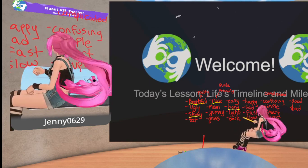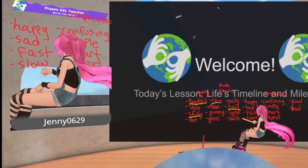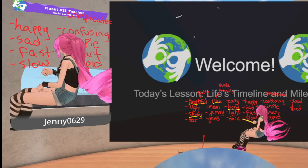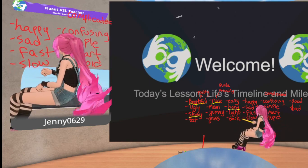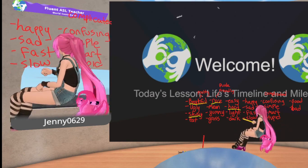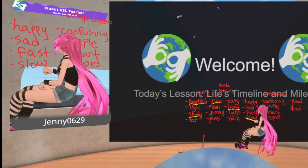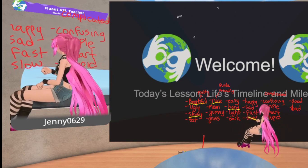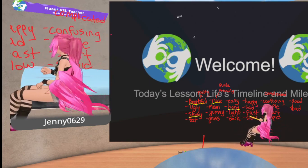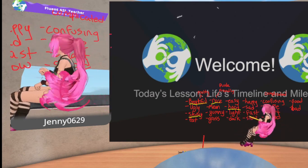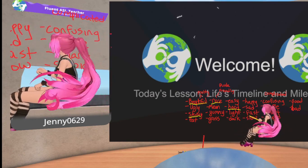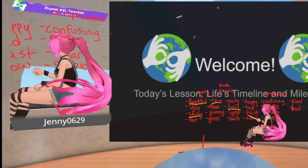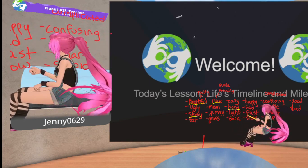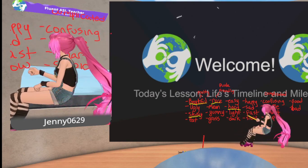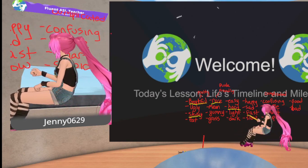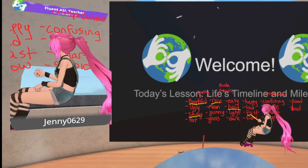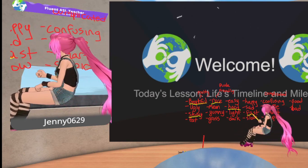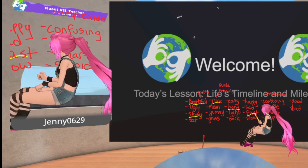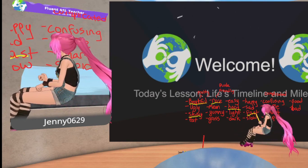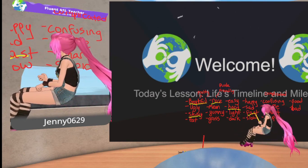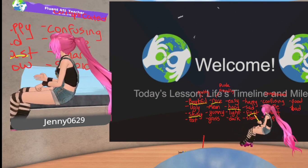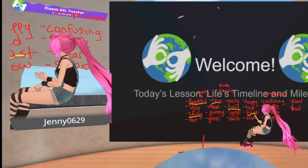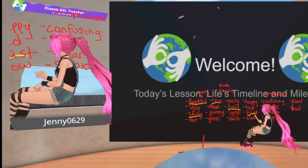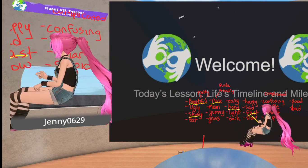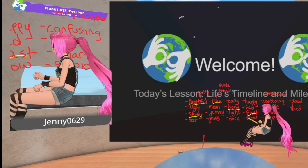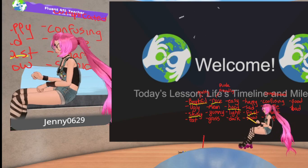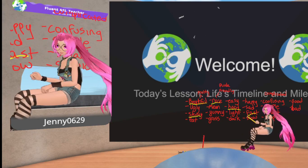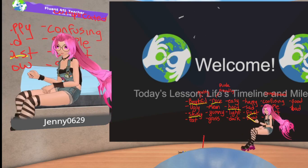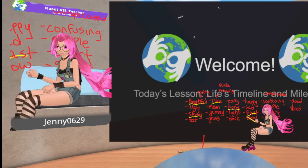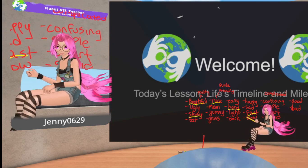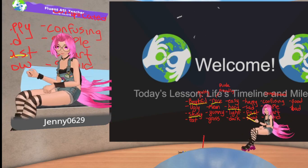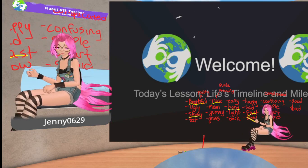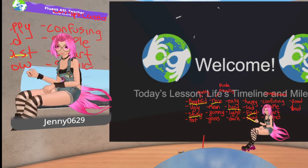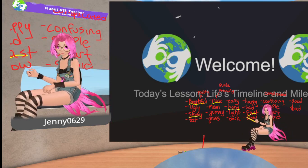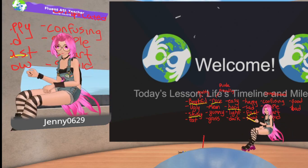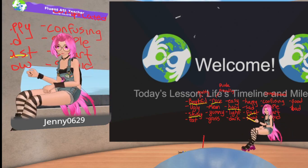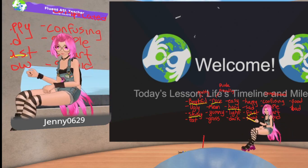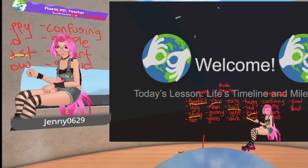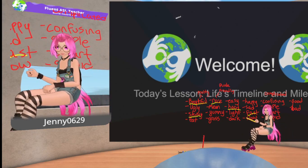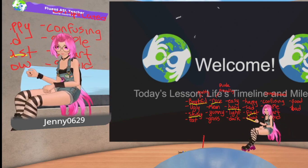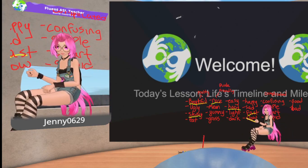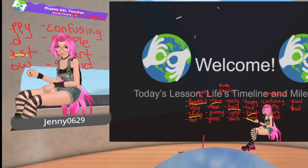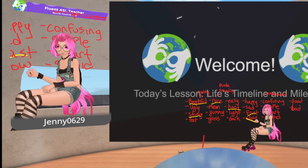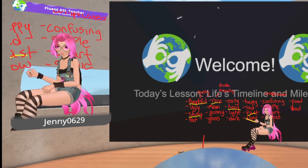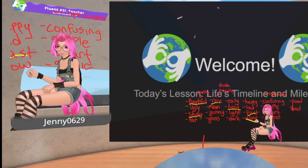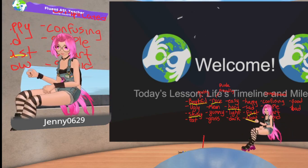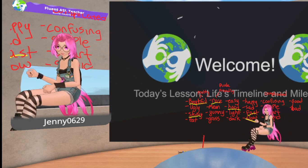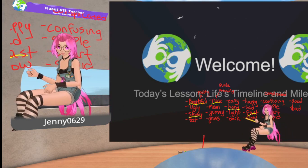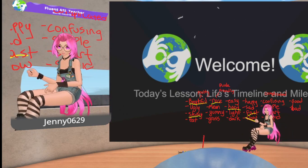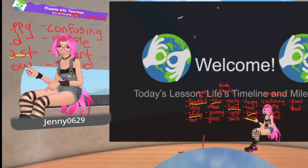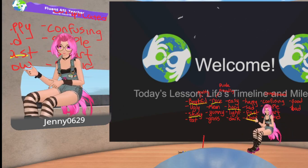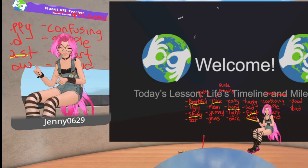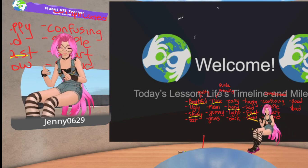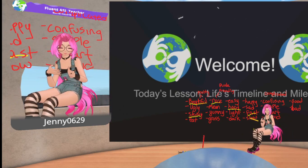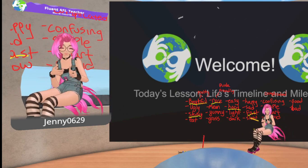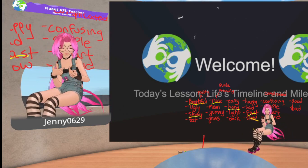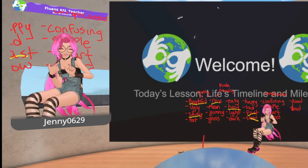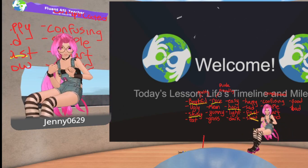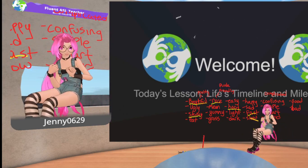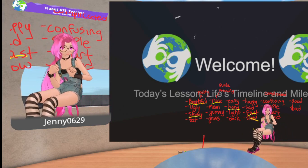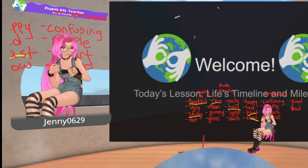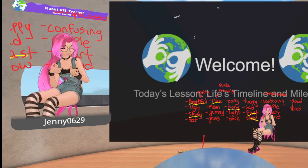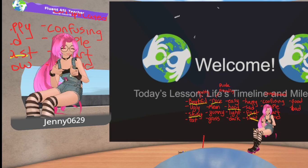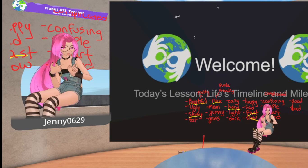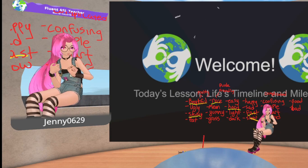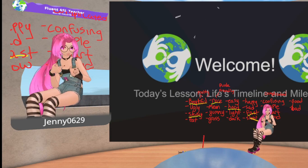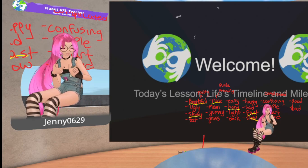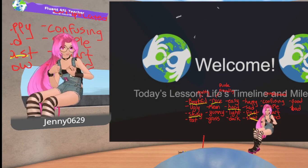Yes. What about fast? Fast. So fast. Show me how fast. Yes.